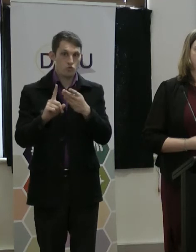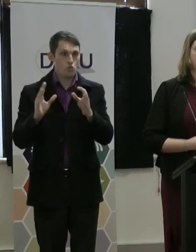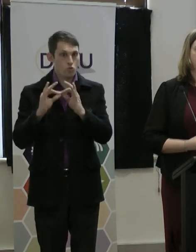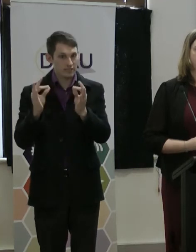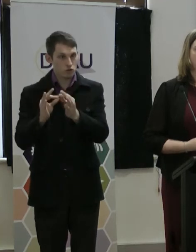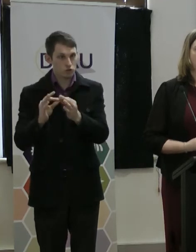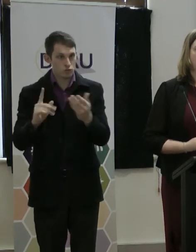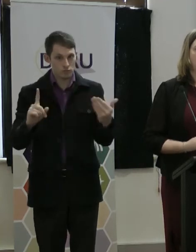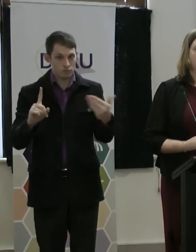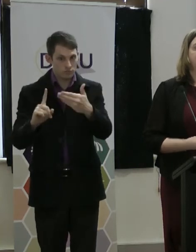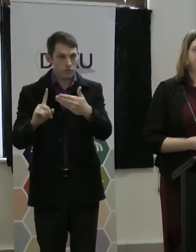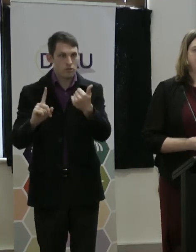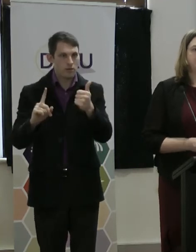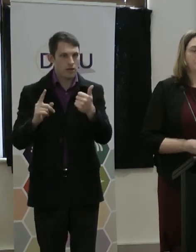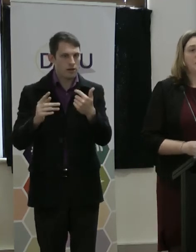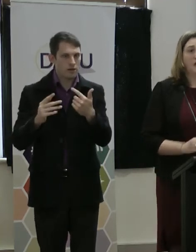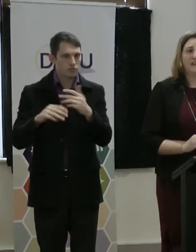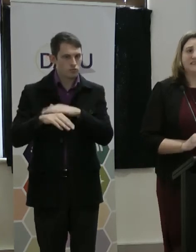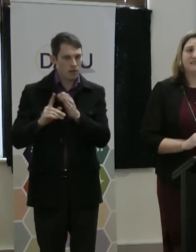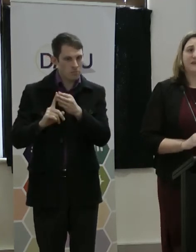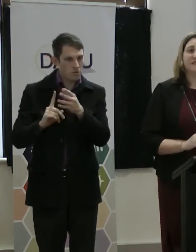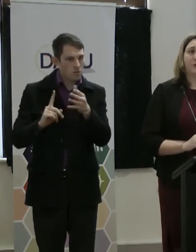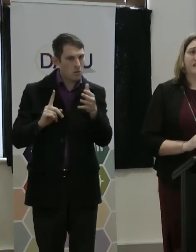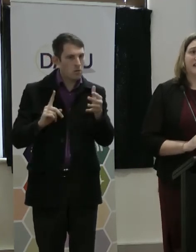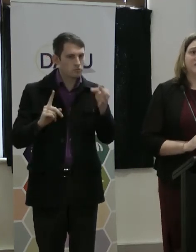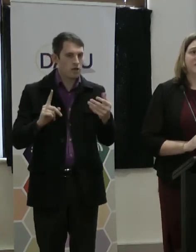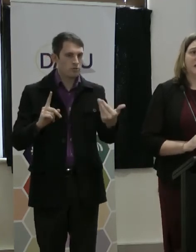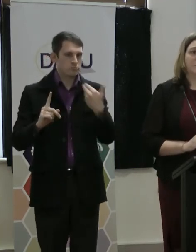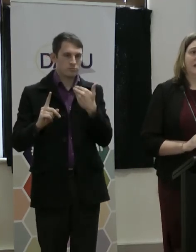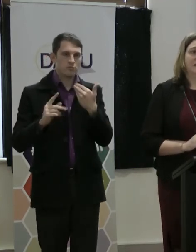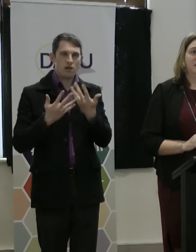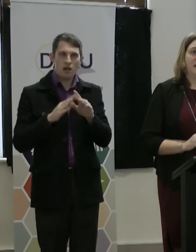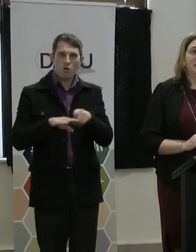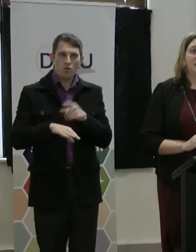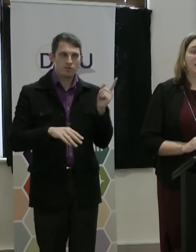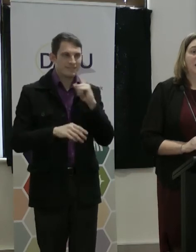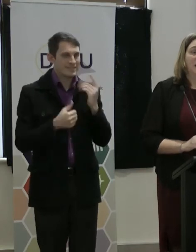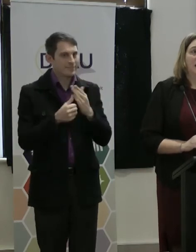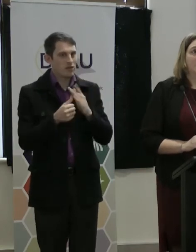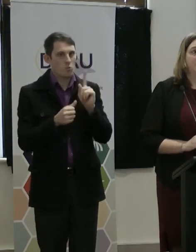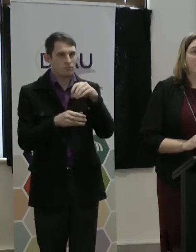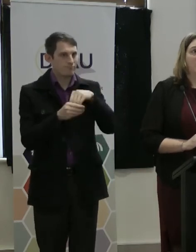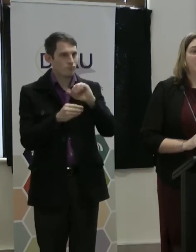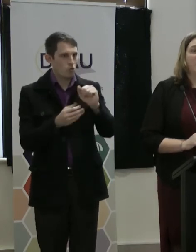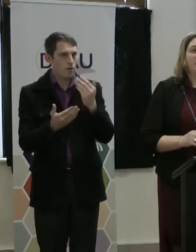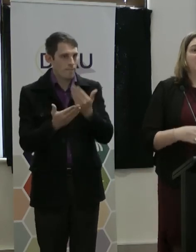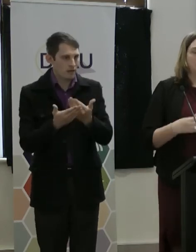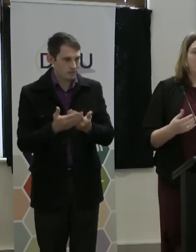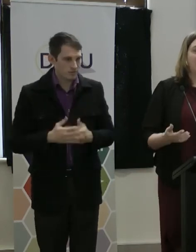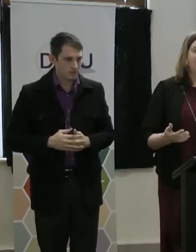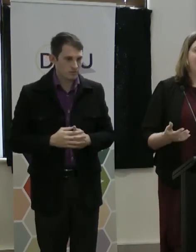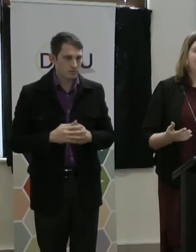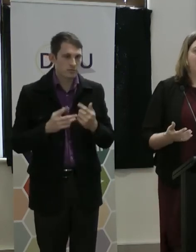before we should be contacting you? I guess it depends upon the nature of the complaint that you're making.